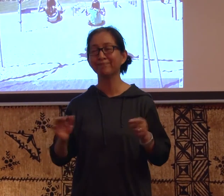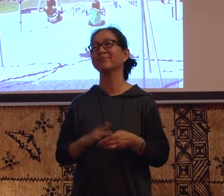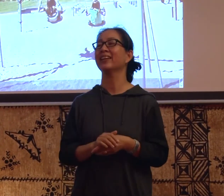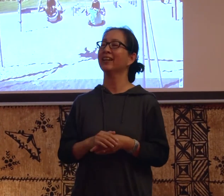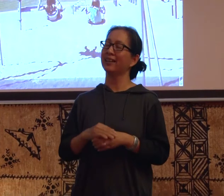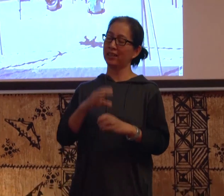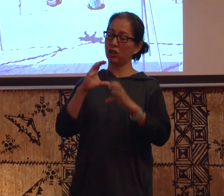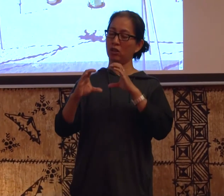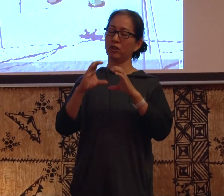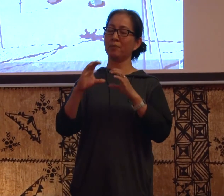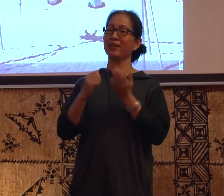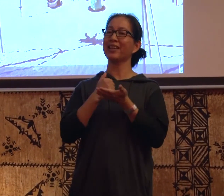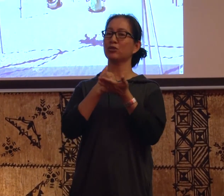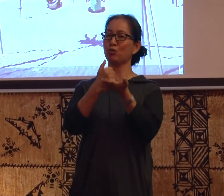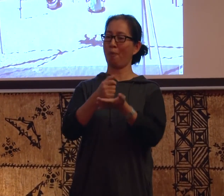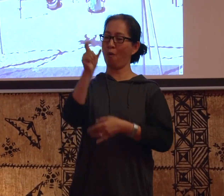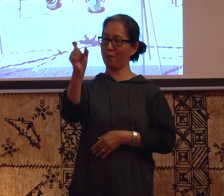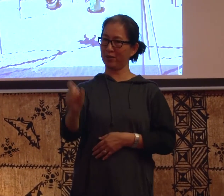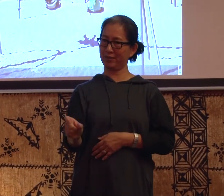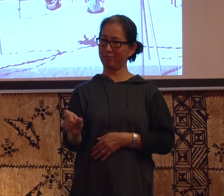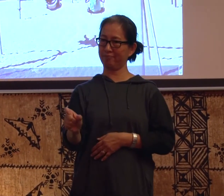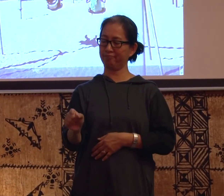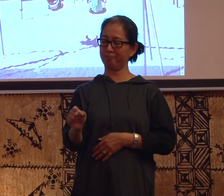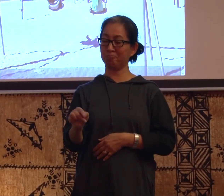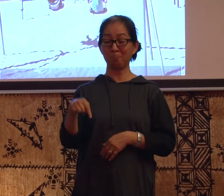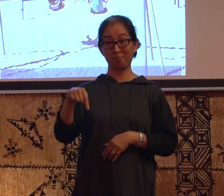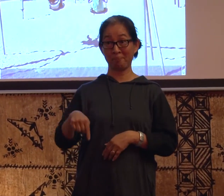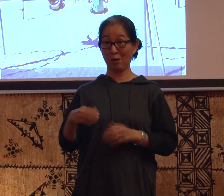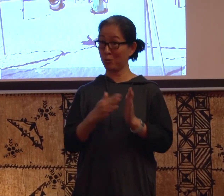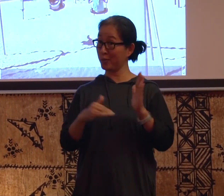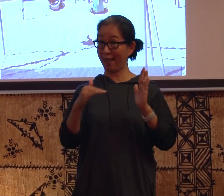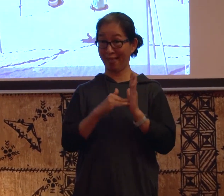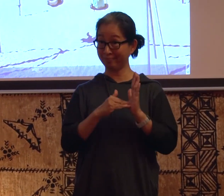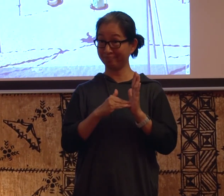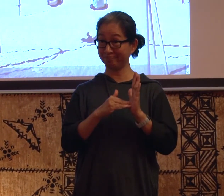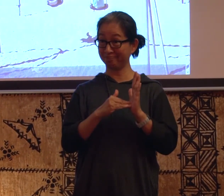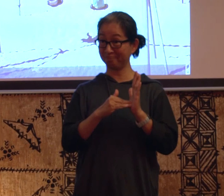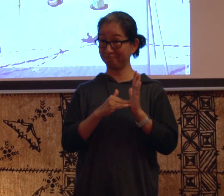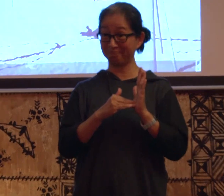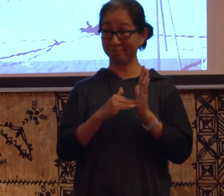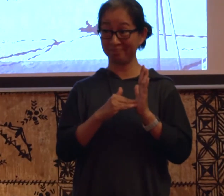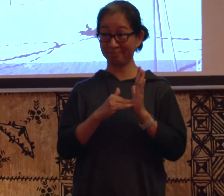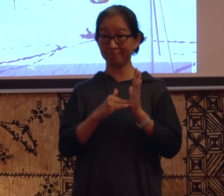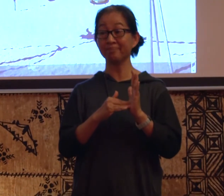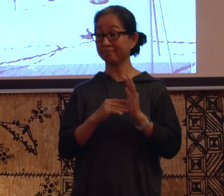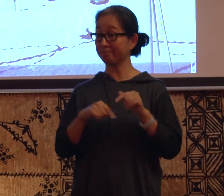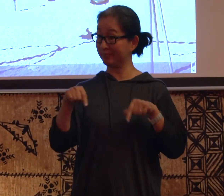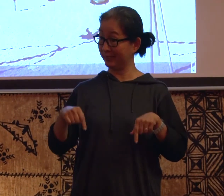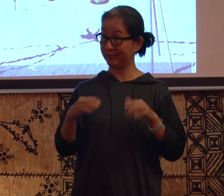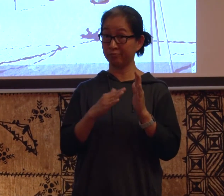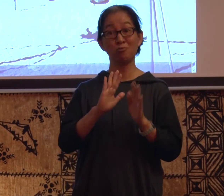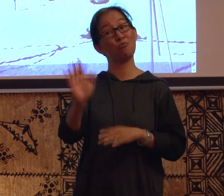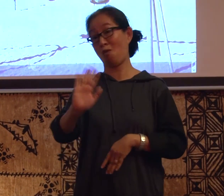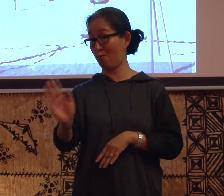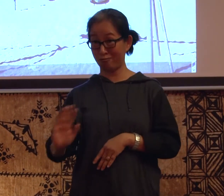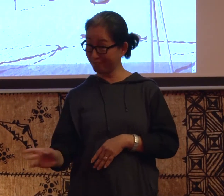I was doing what for work? I was a community support person, a communication support person in New